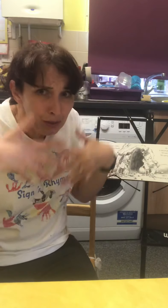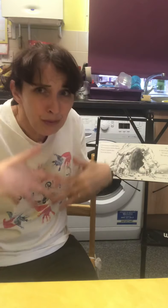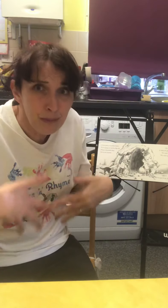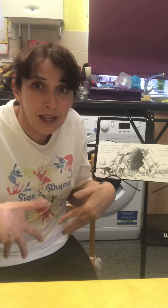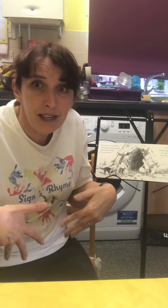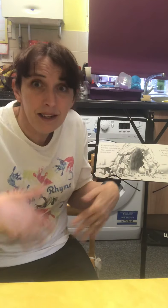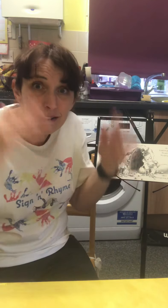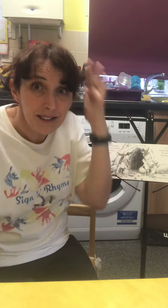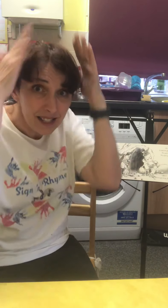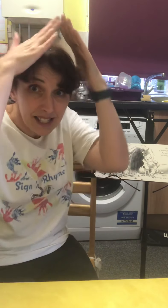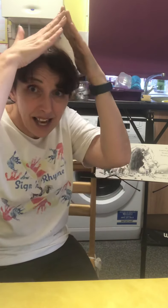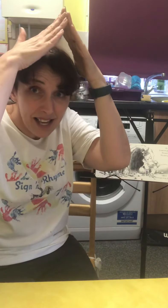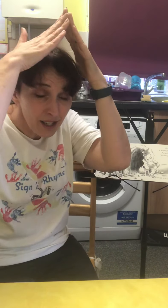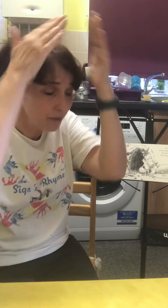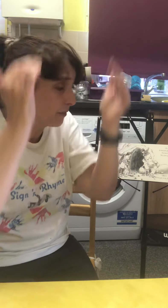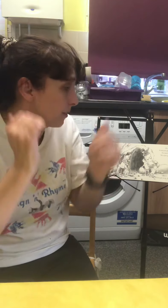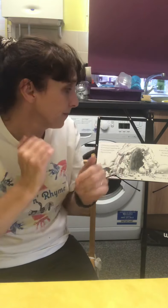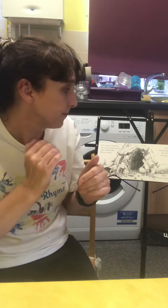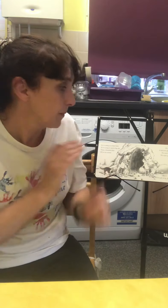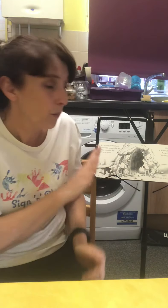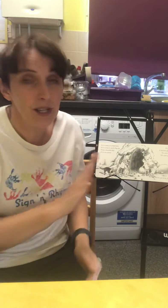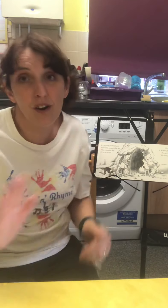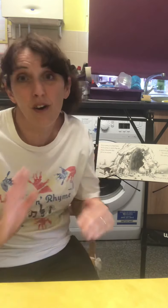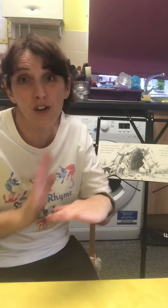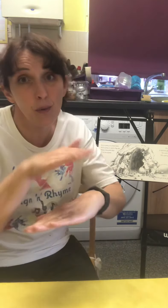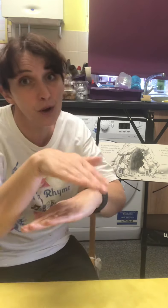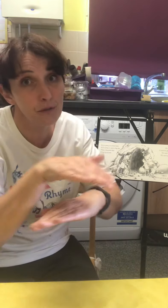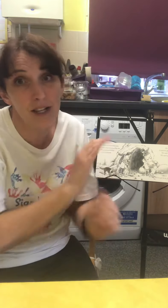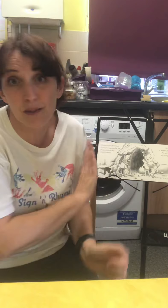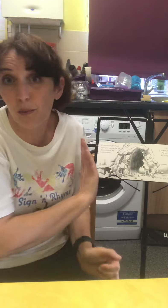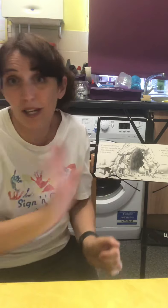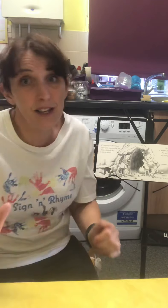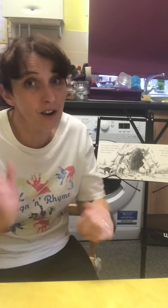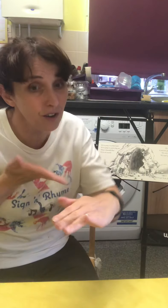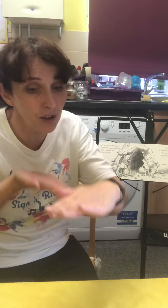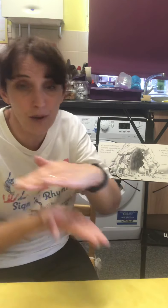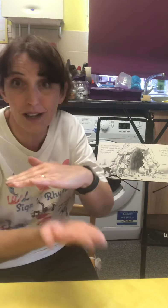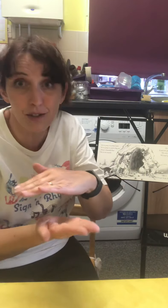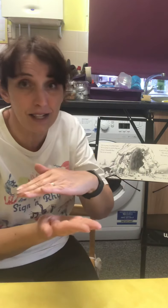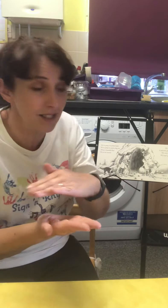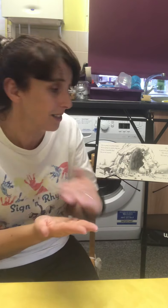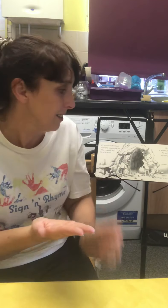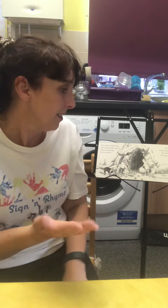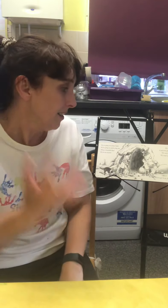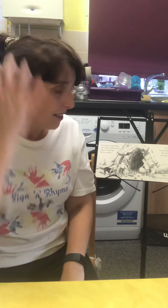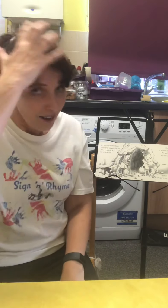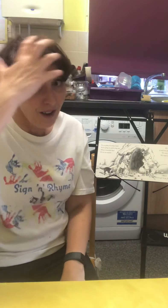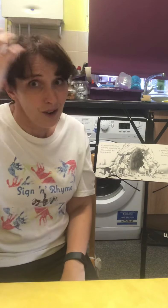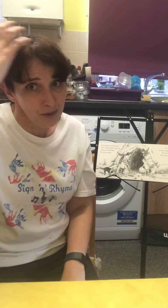gloomy cave. We can't go over it. We can't go under it. Oh